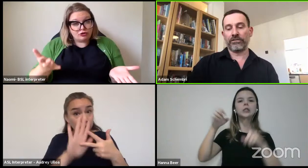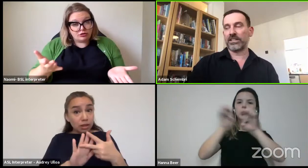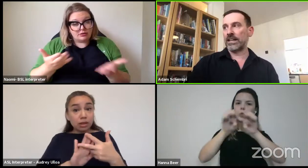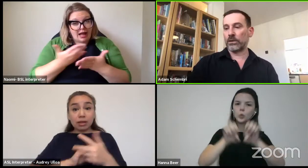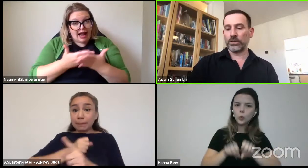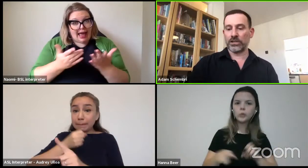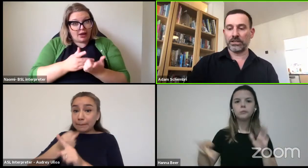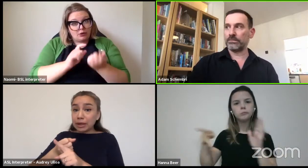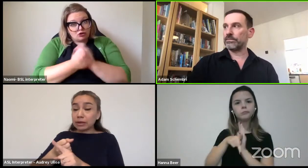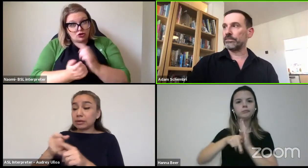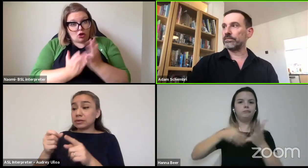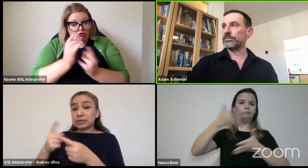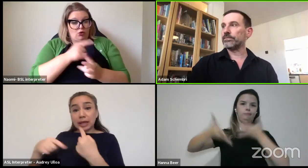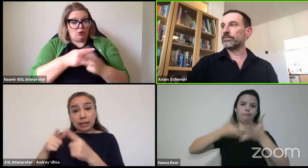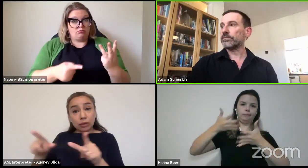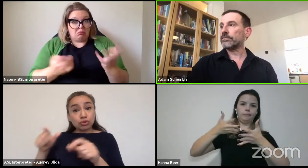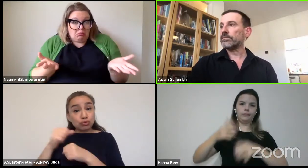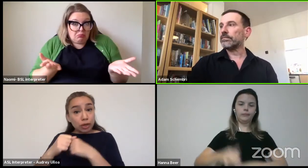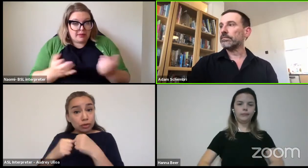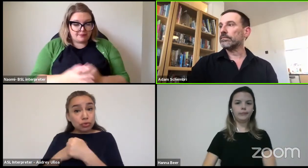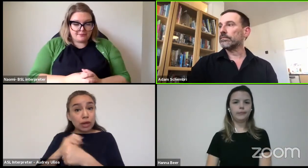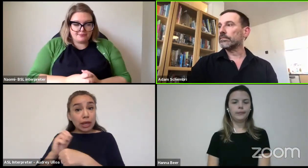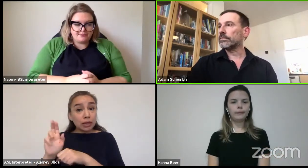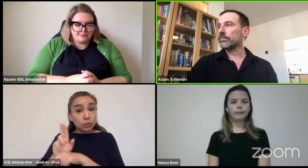of sign languages?